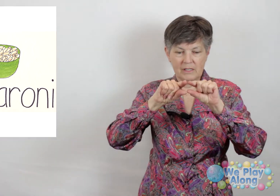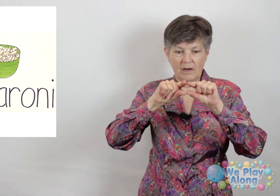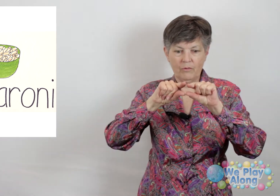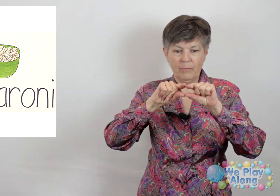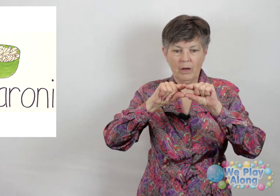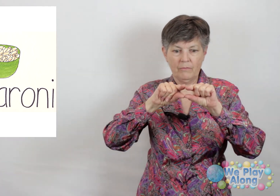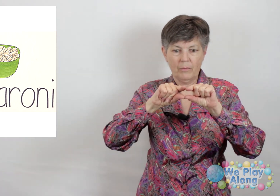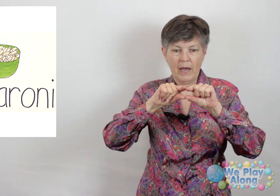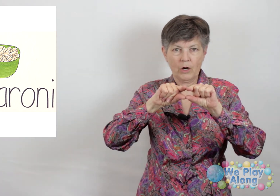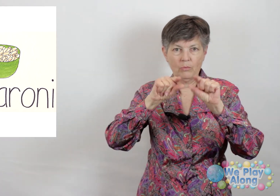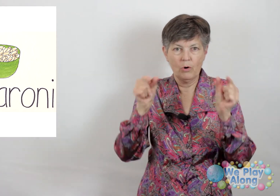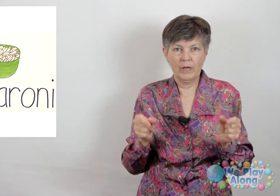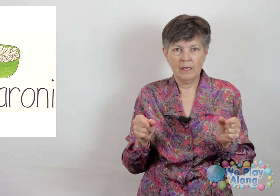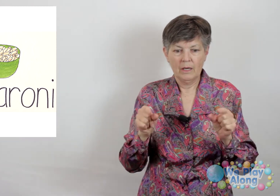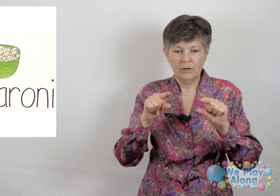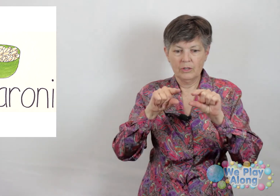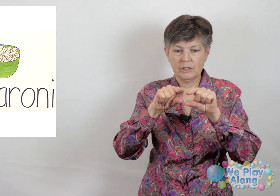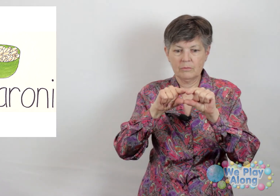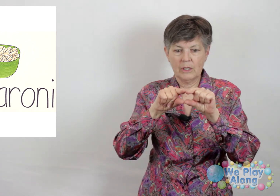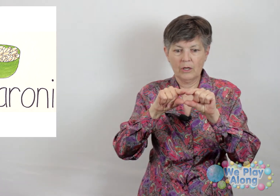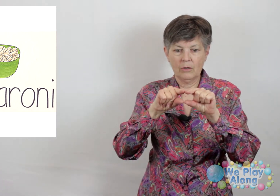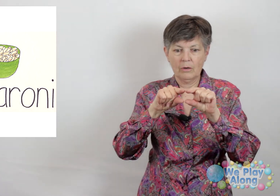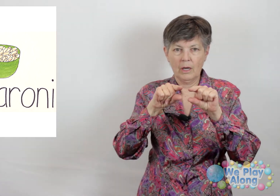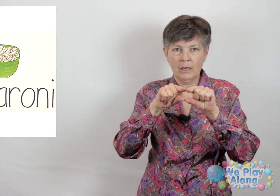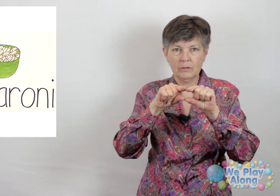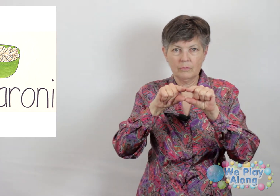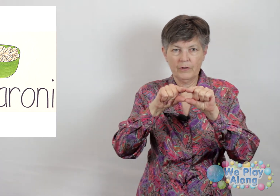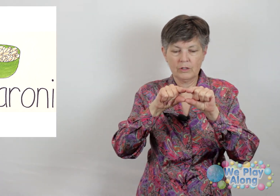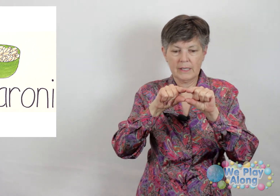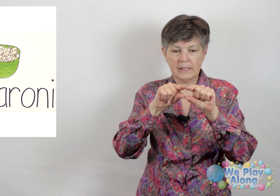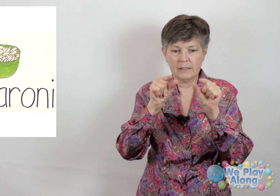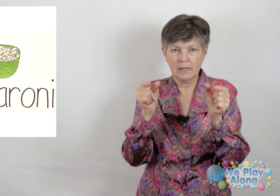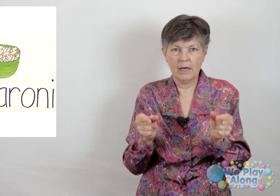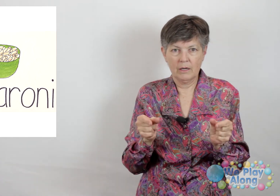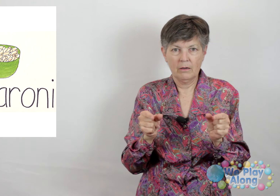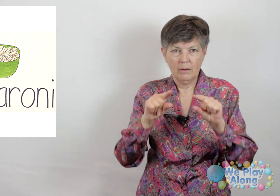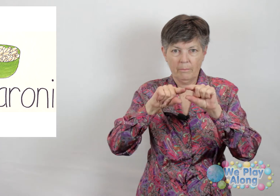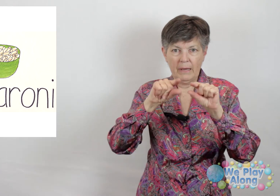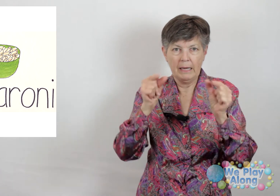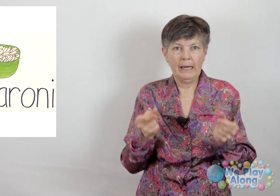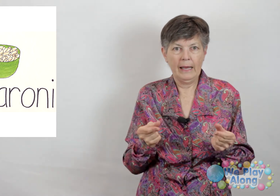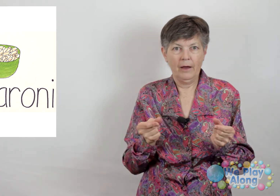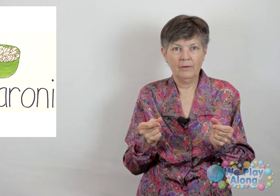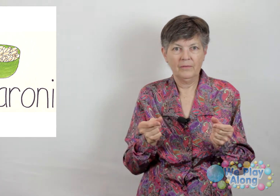sign for macaroni. You just take your fingers like this and kind of bend it down.